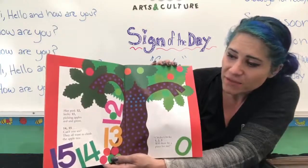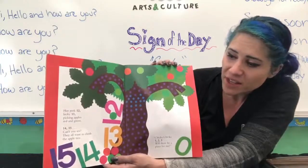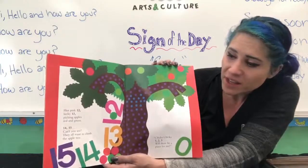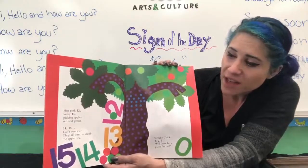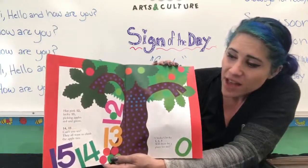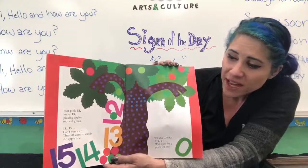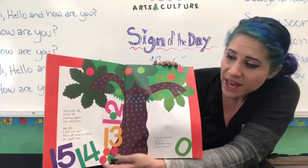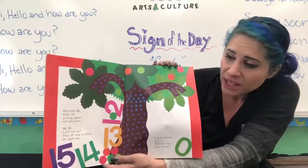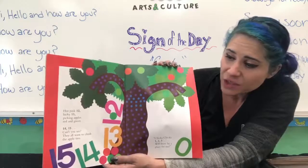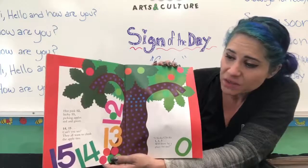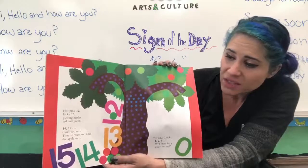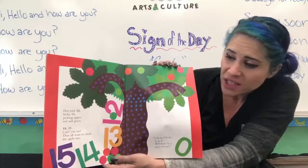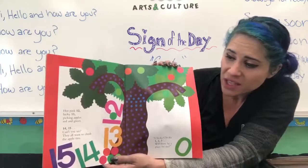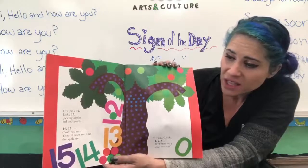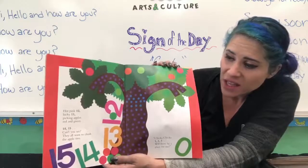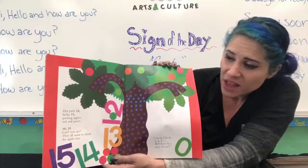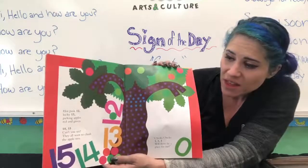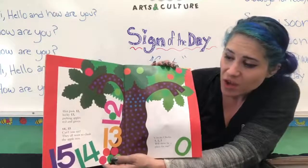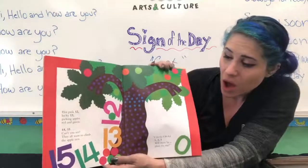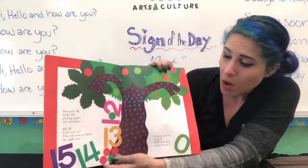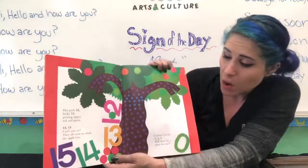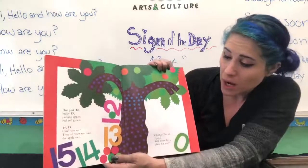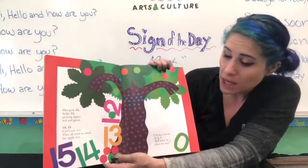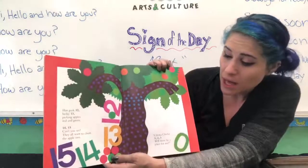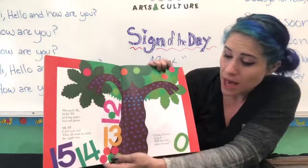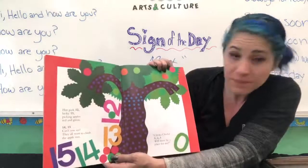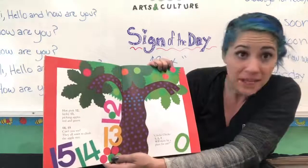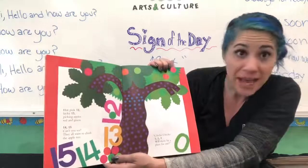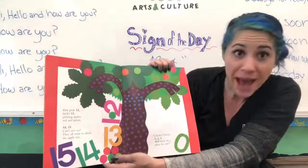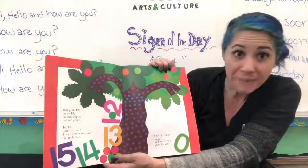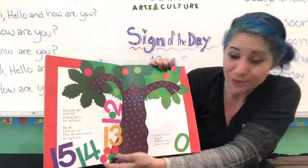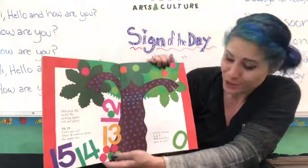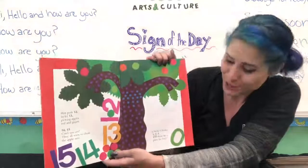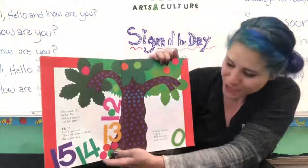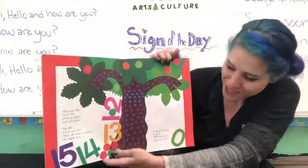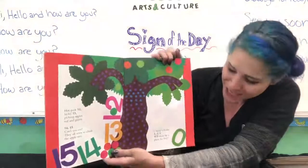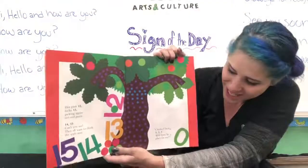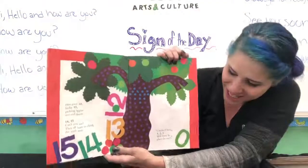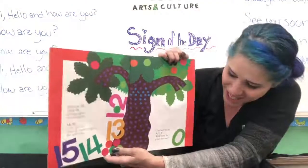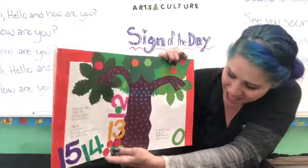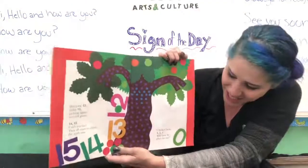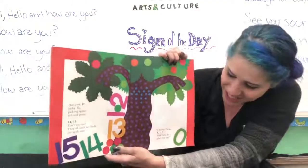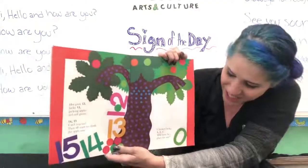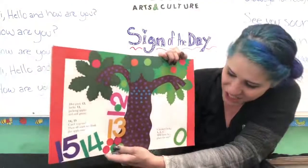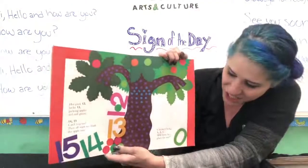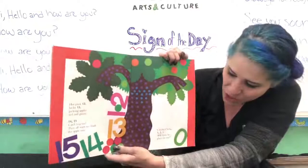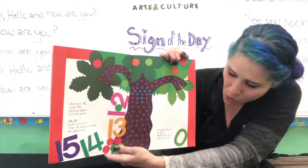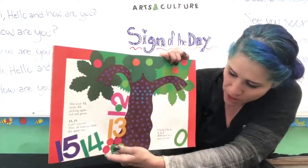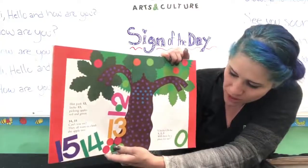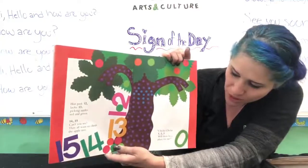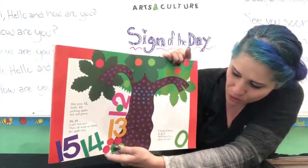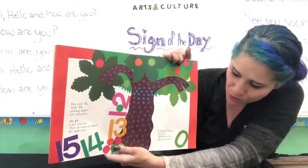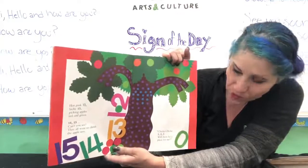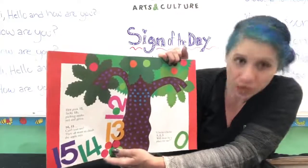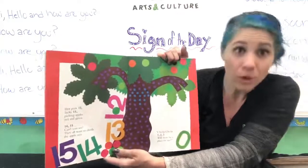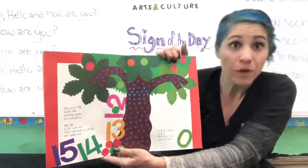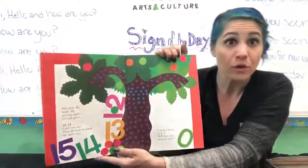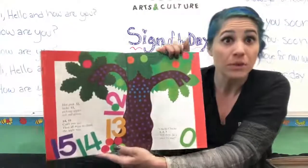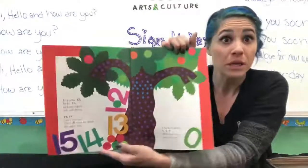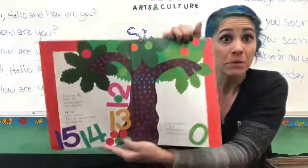15, can't you see? They all wanna climb the apple tree. Chicka chicka 1, 2, 3, will there be a